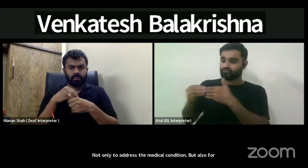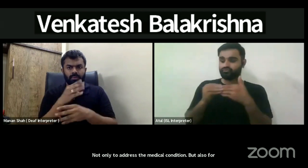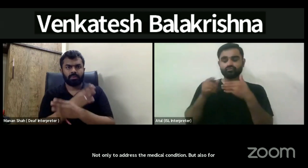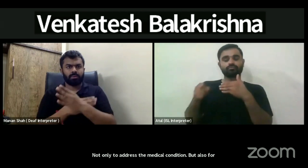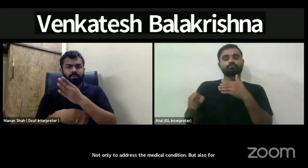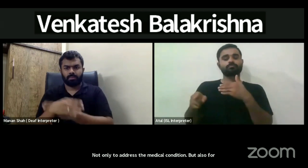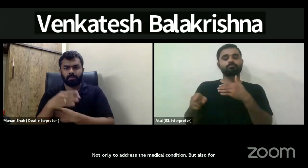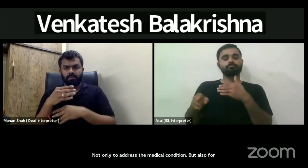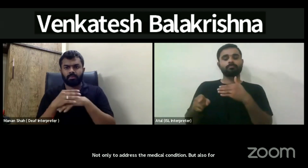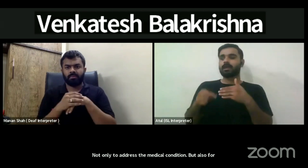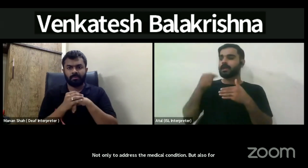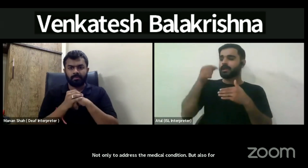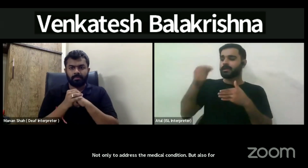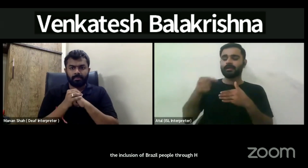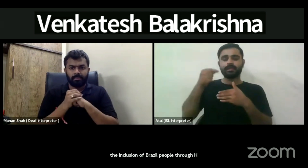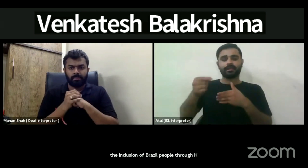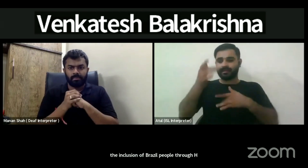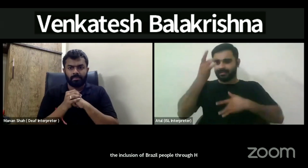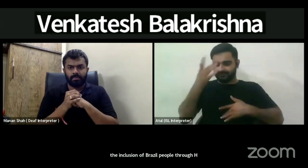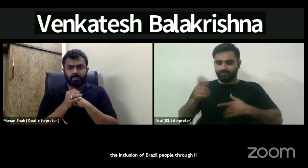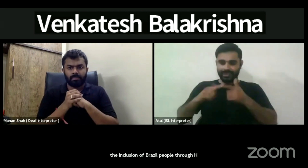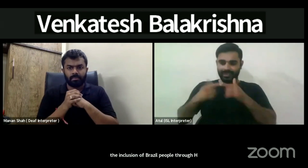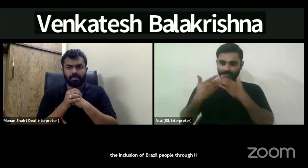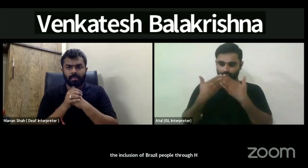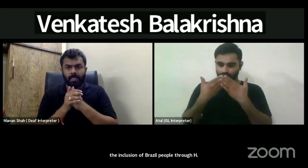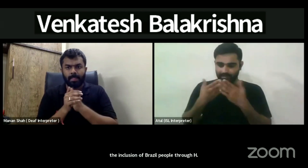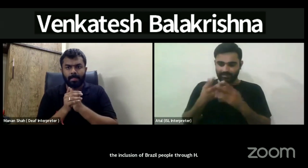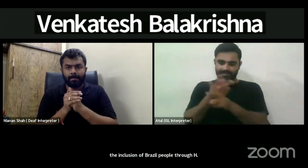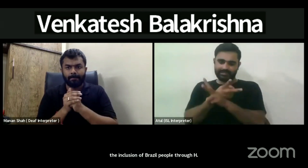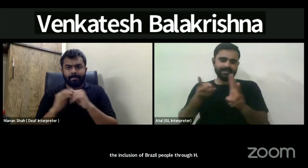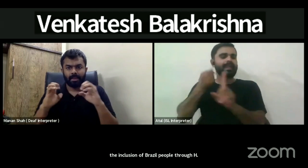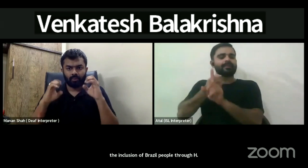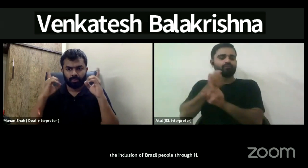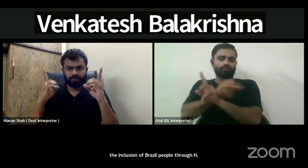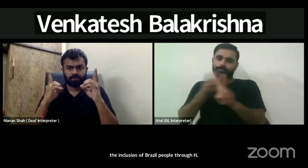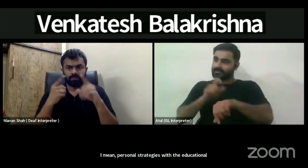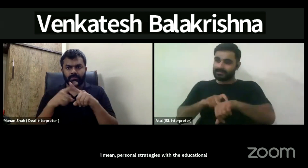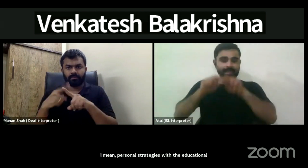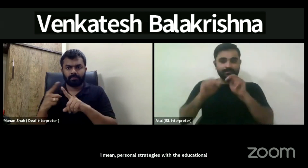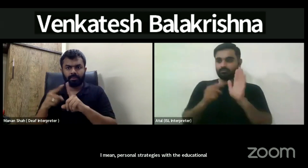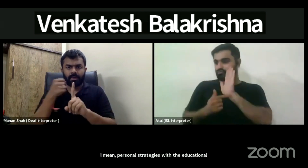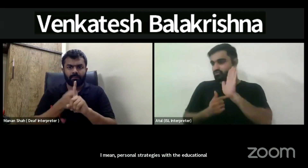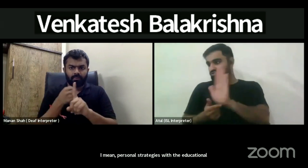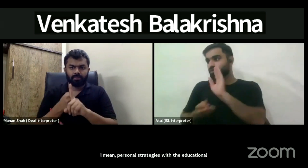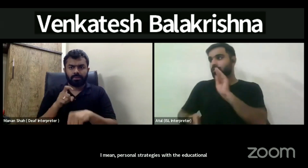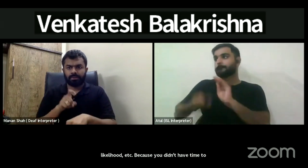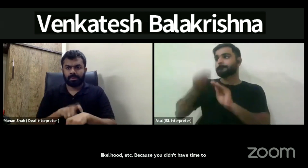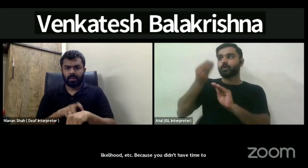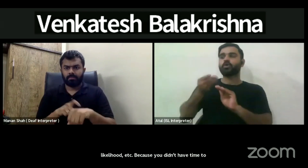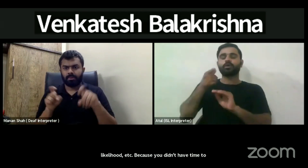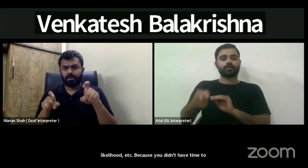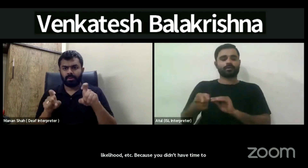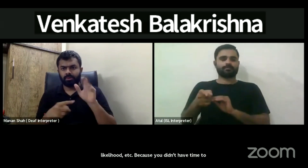rare disease with education, livelihood, etc. Because we didn't have time to showcase a lot more case studies. So does it